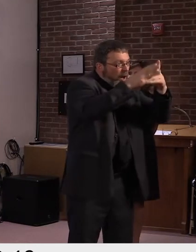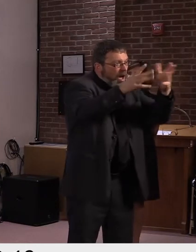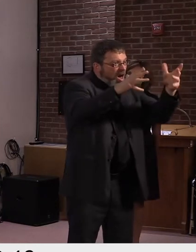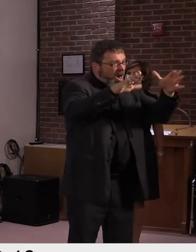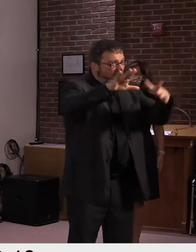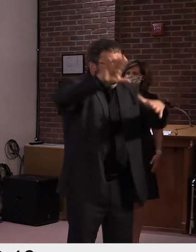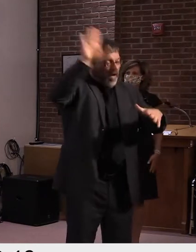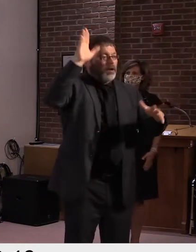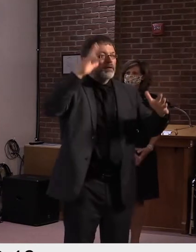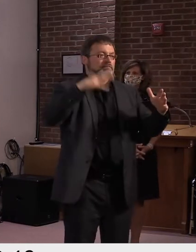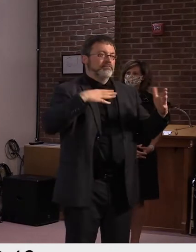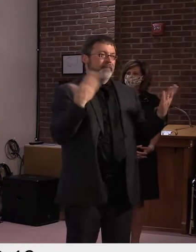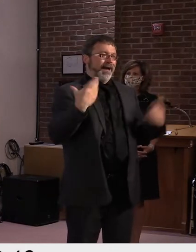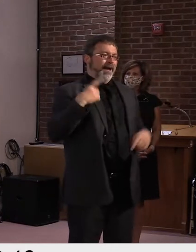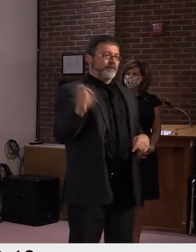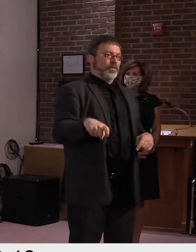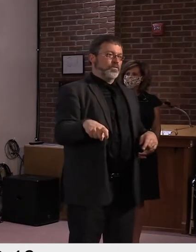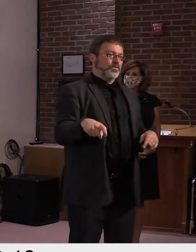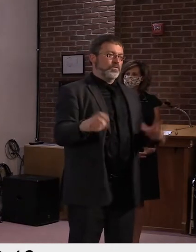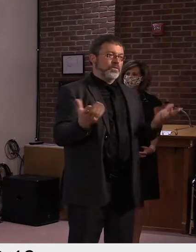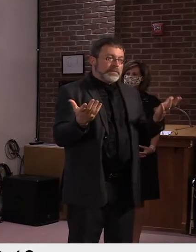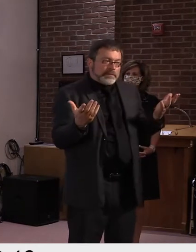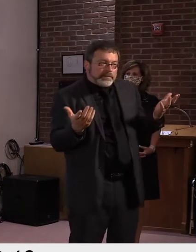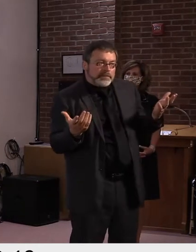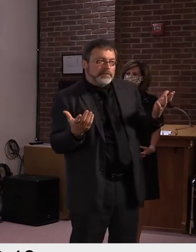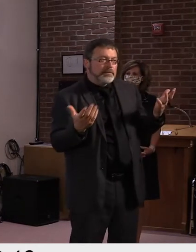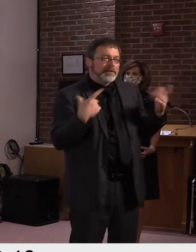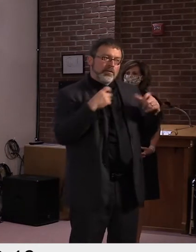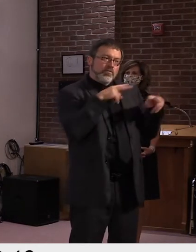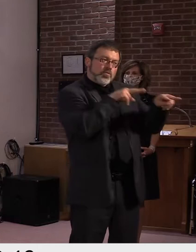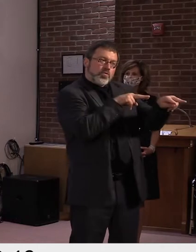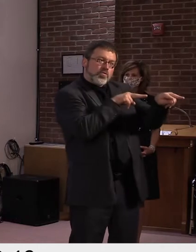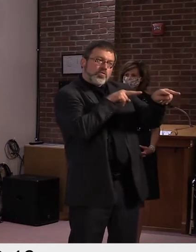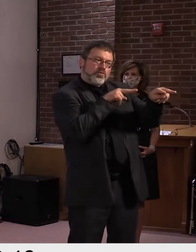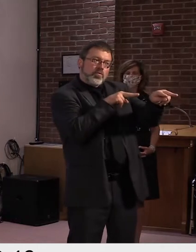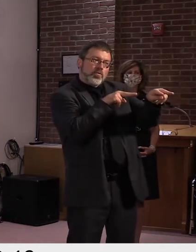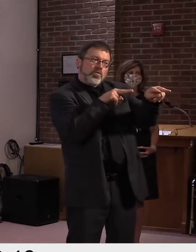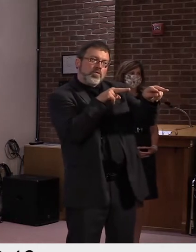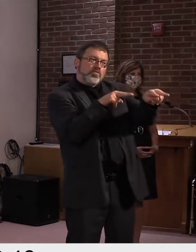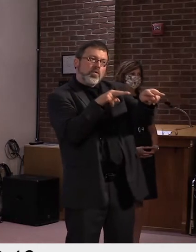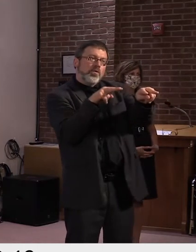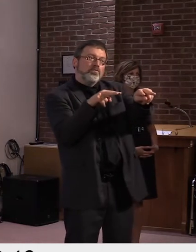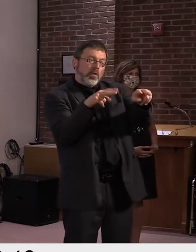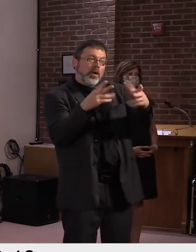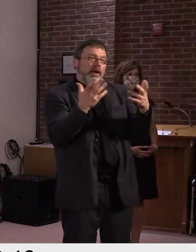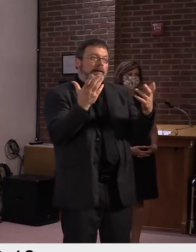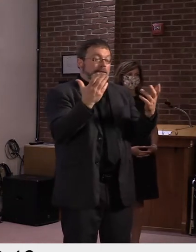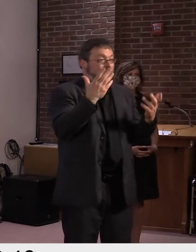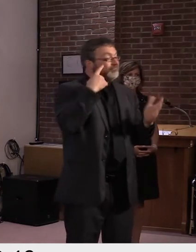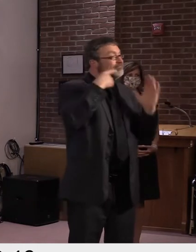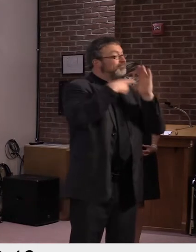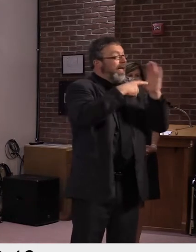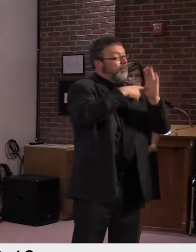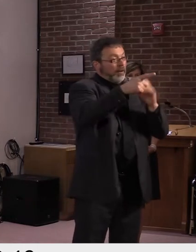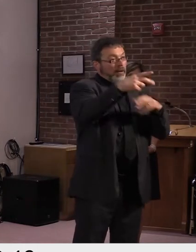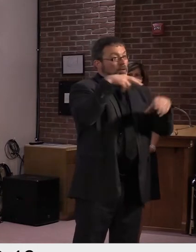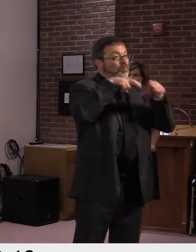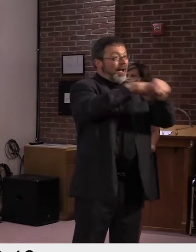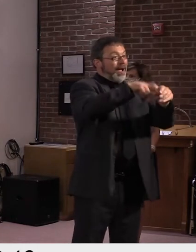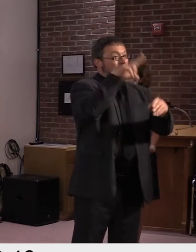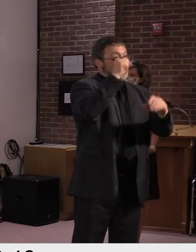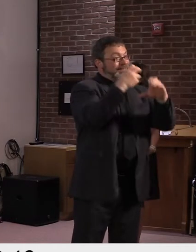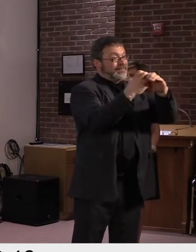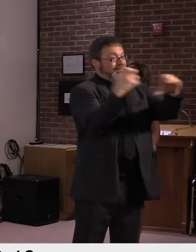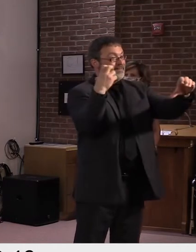taken action mandatory on any public transit, which I think is a good idea as well. So that's been